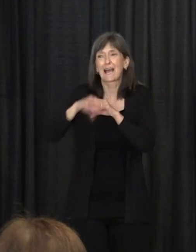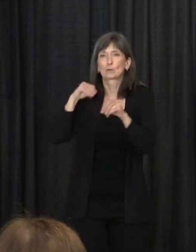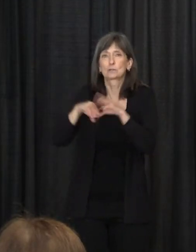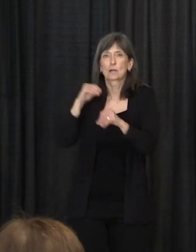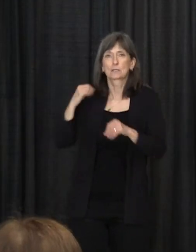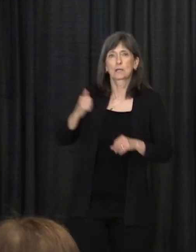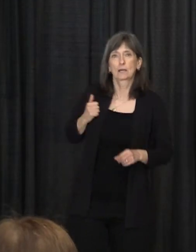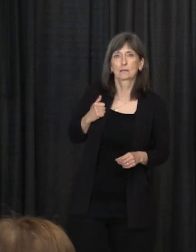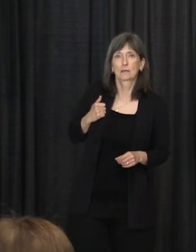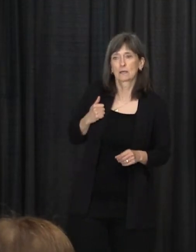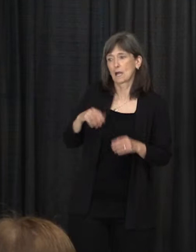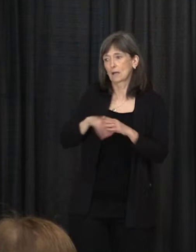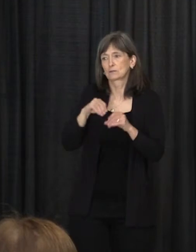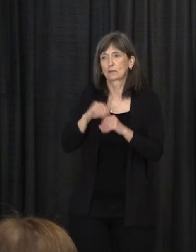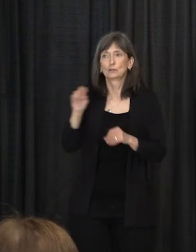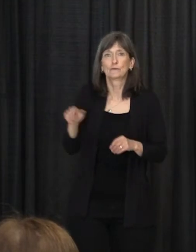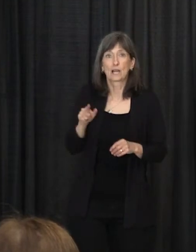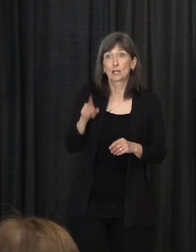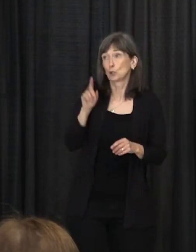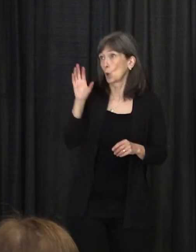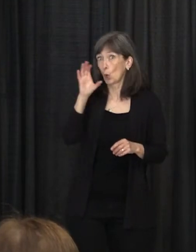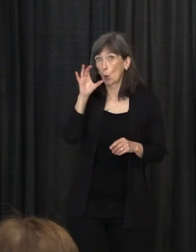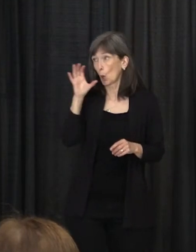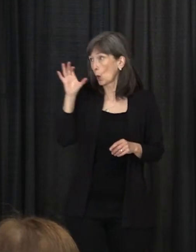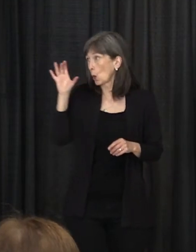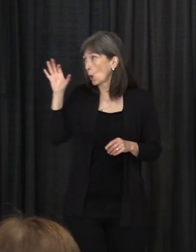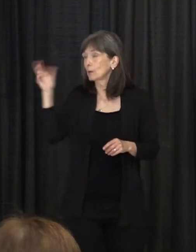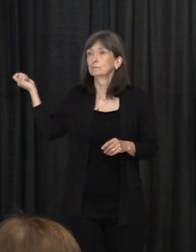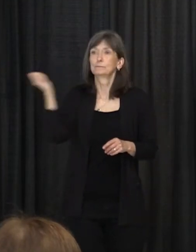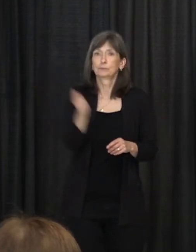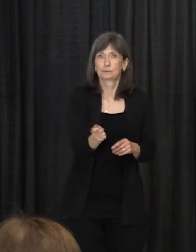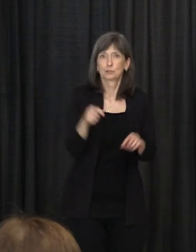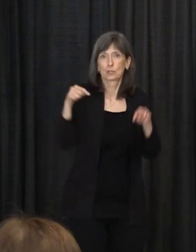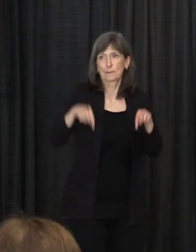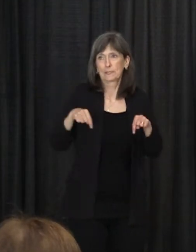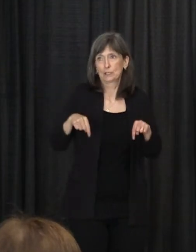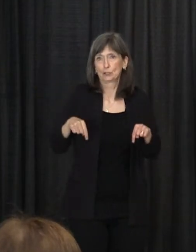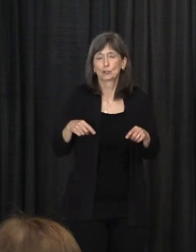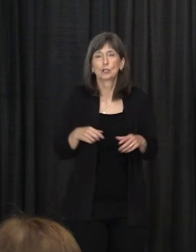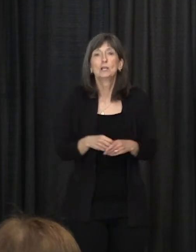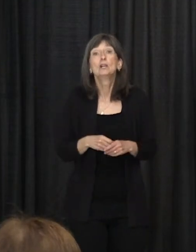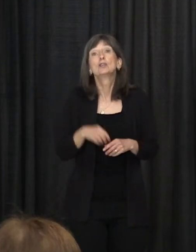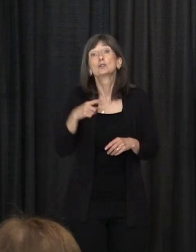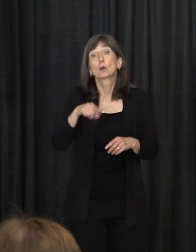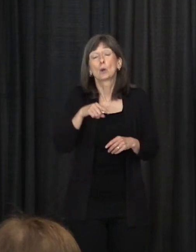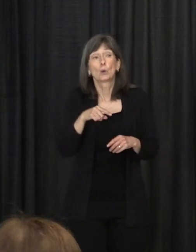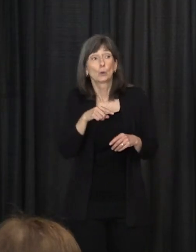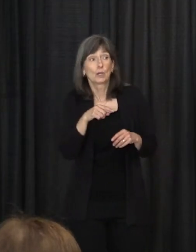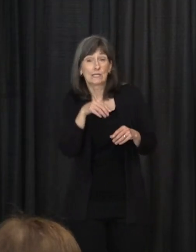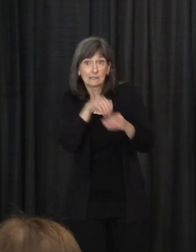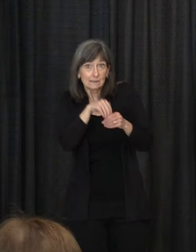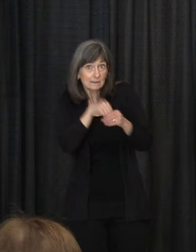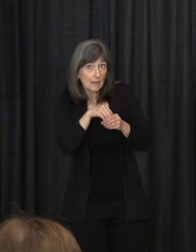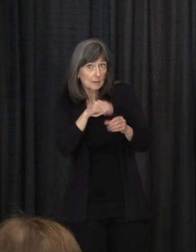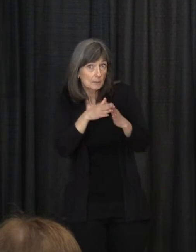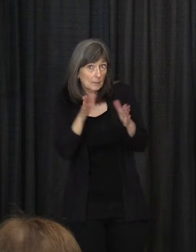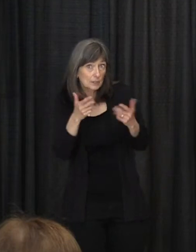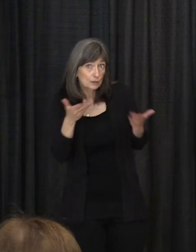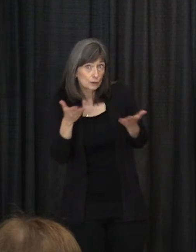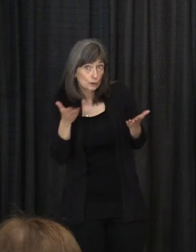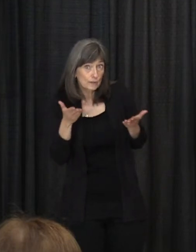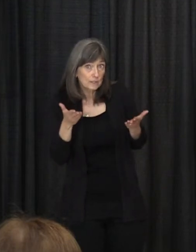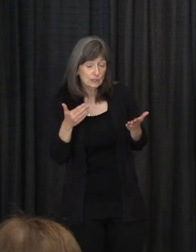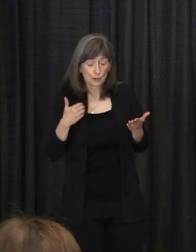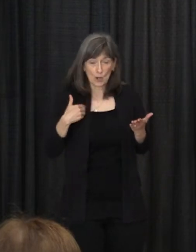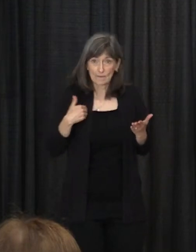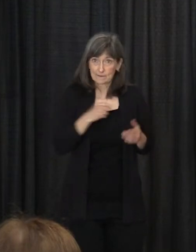going to not only make sure that we have a team on the ground working with employers within the public service, through our many